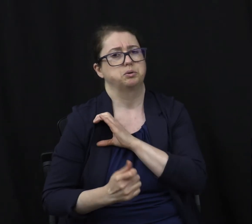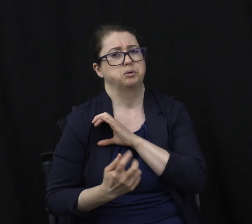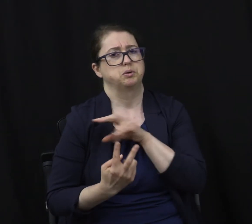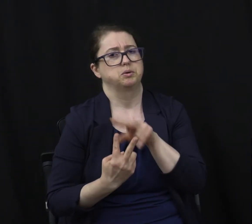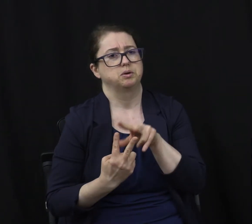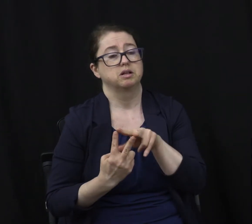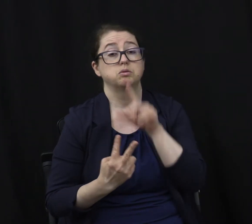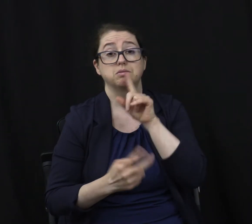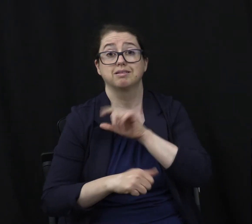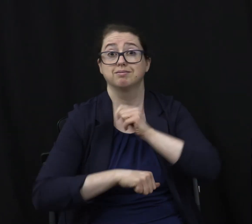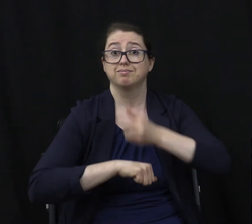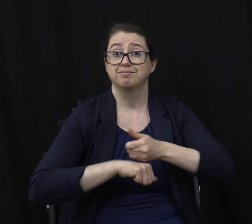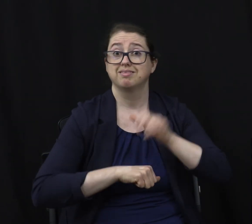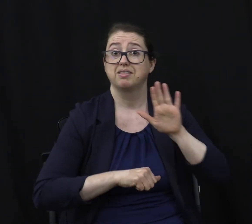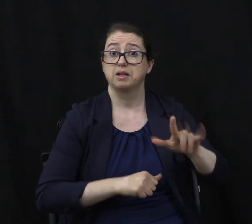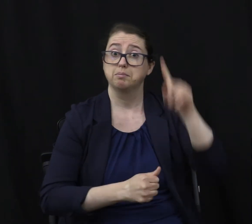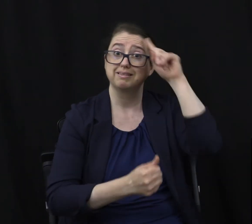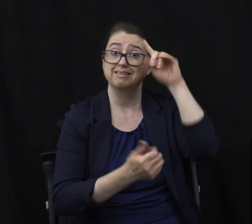belief in God.